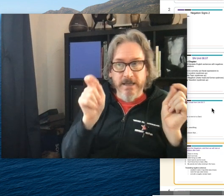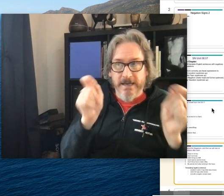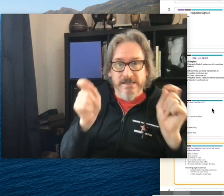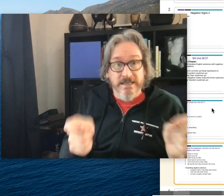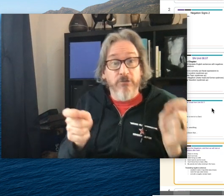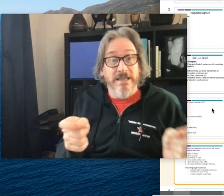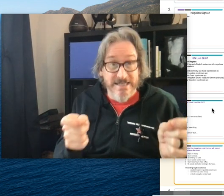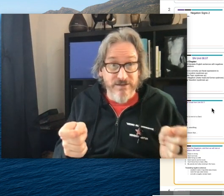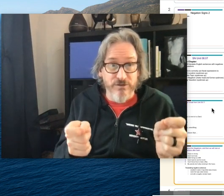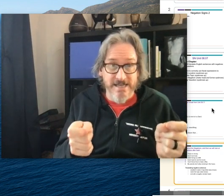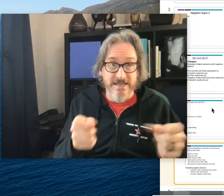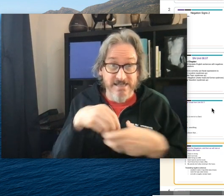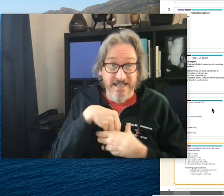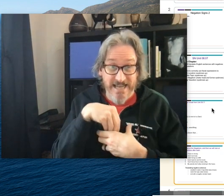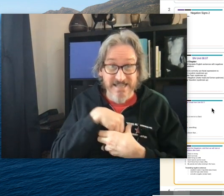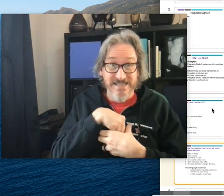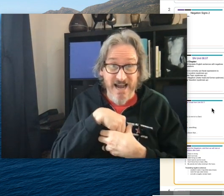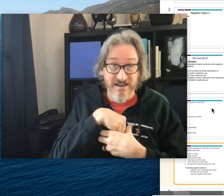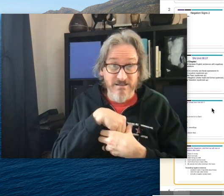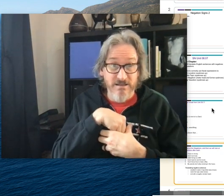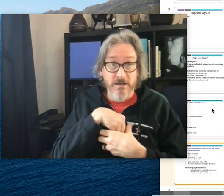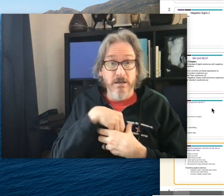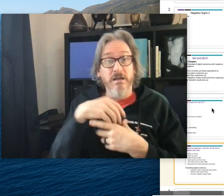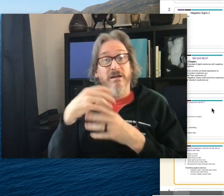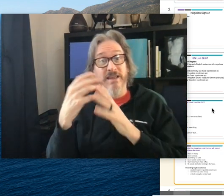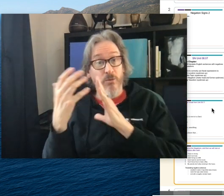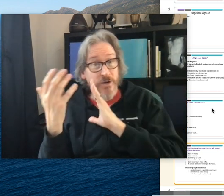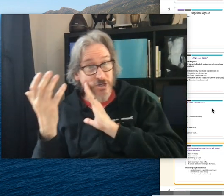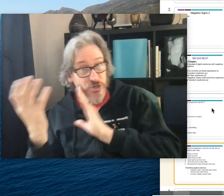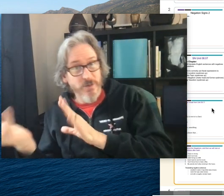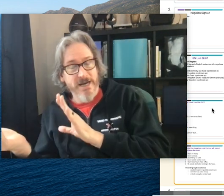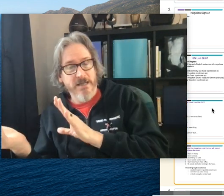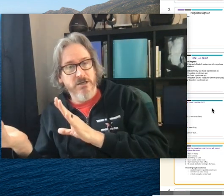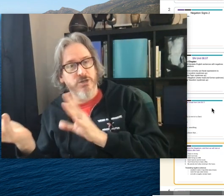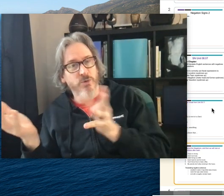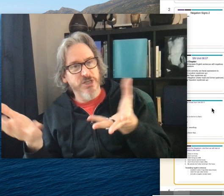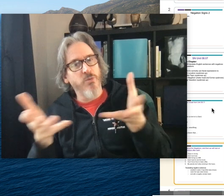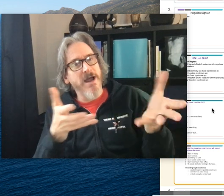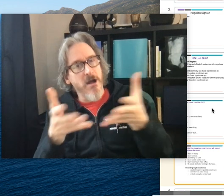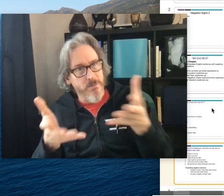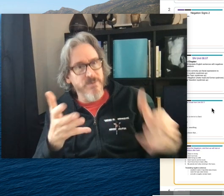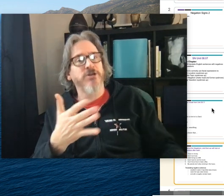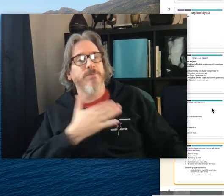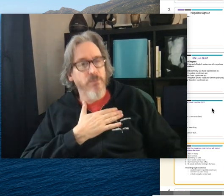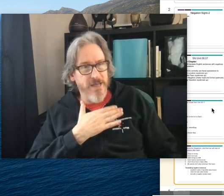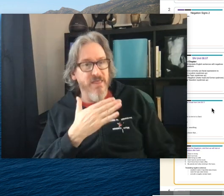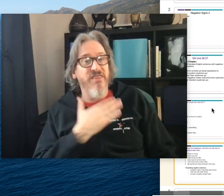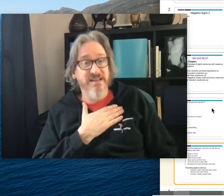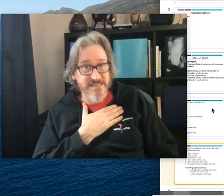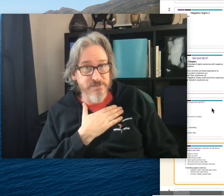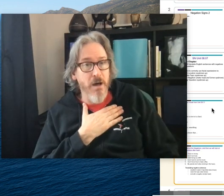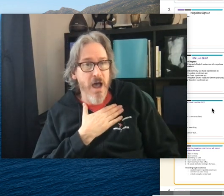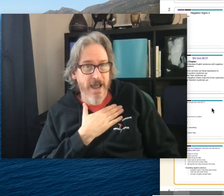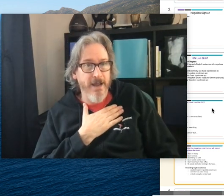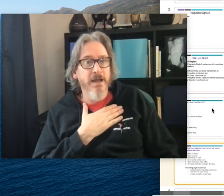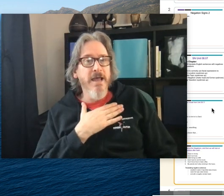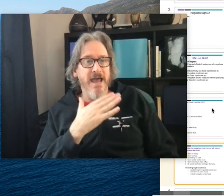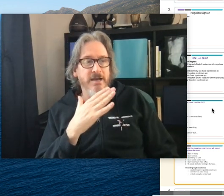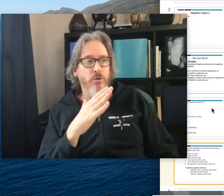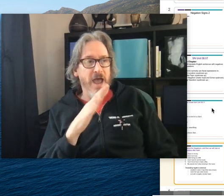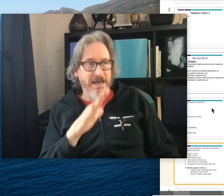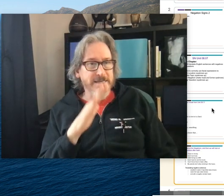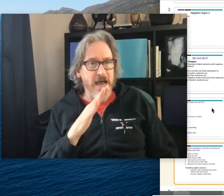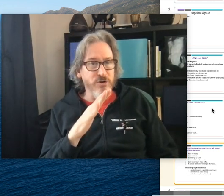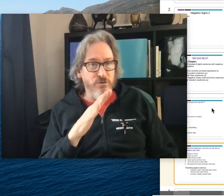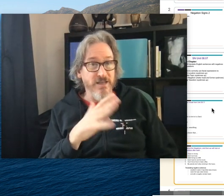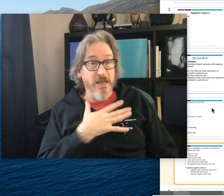is literally a different sentence on the inside than we do it in English, which is why I harp to make sure people get this is my,